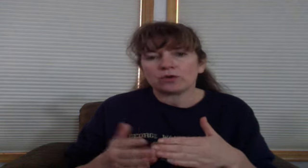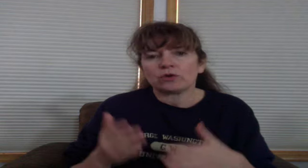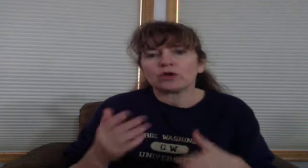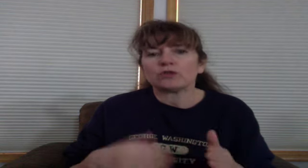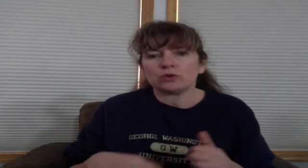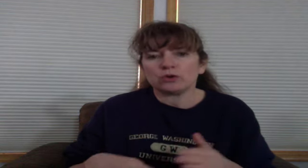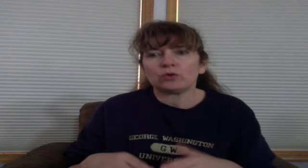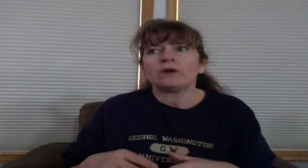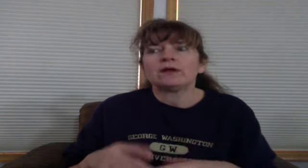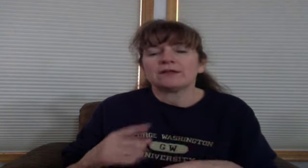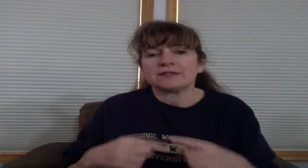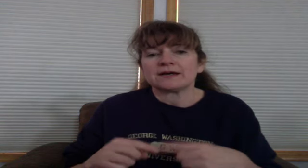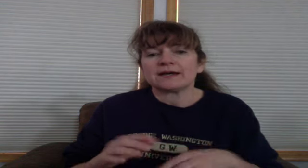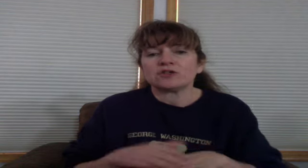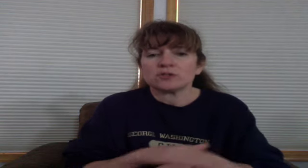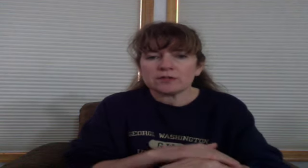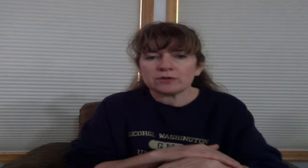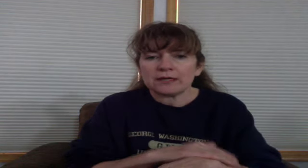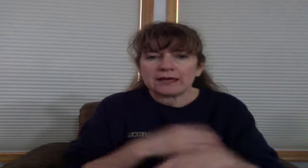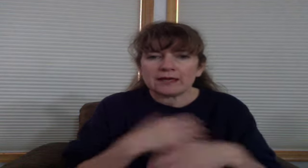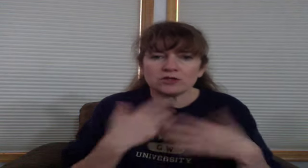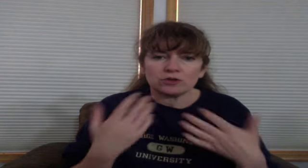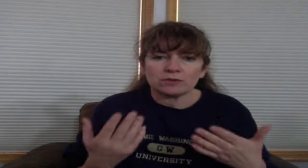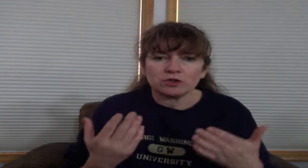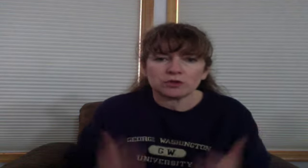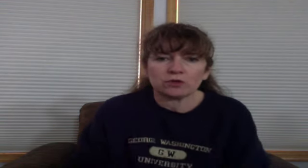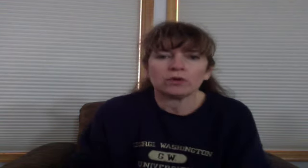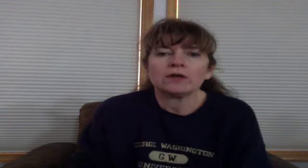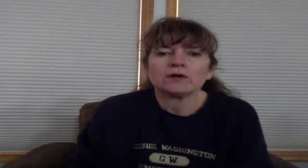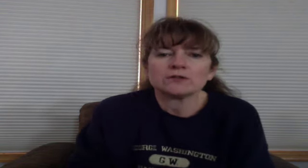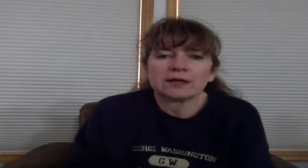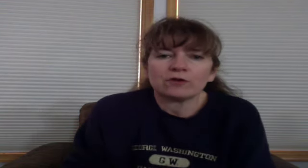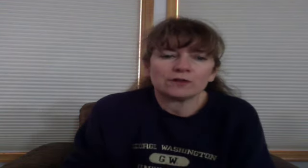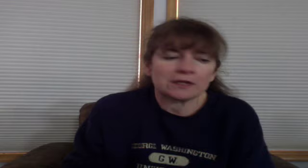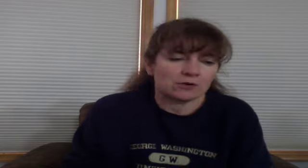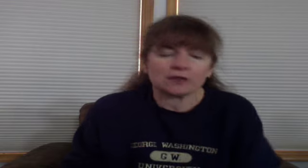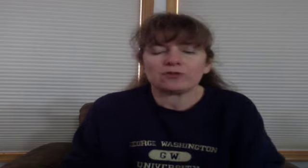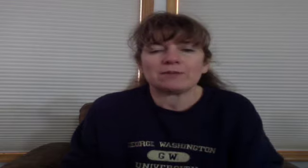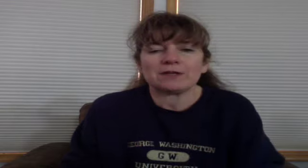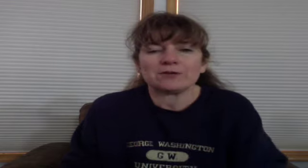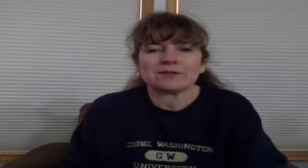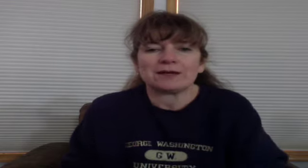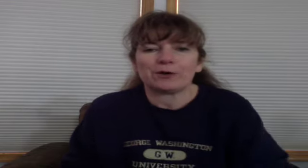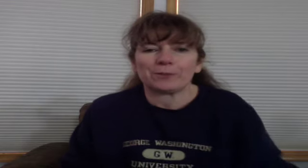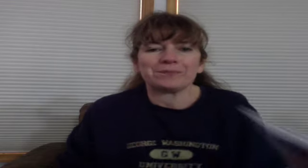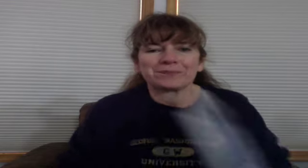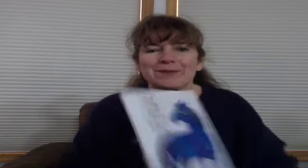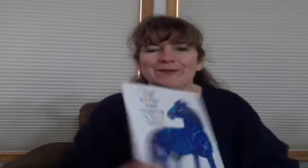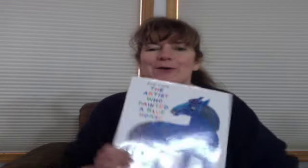go through the signs slowly and show them to you so that hopefully you can learn them and use them at home. So,